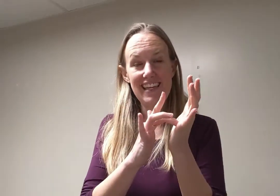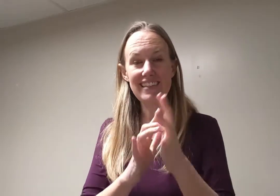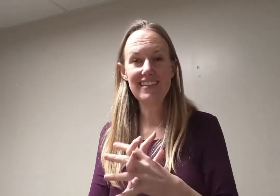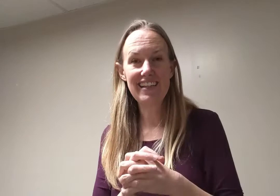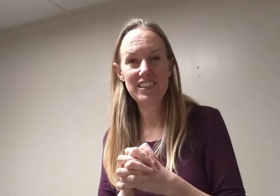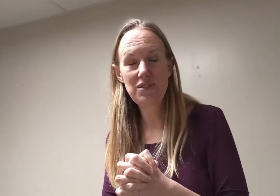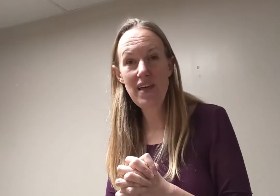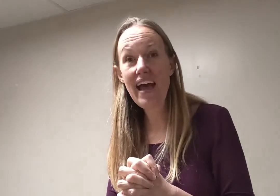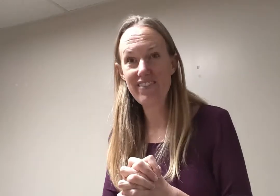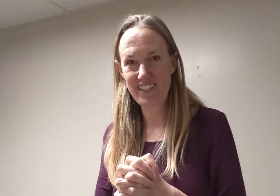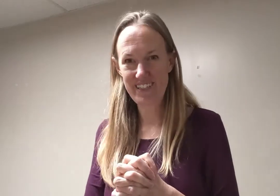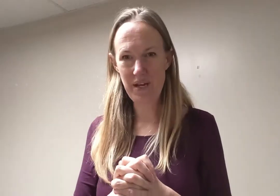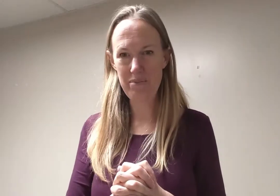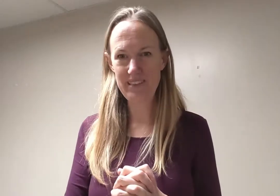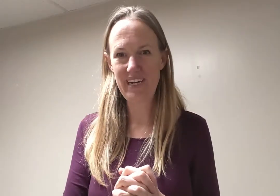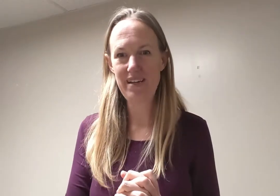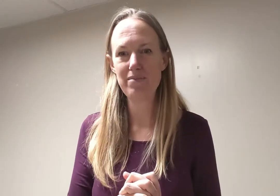so let's do that verse a couple times.